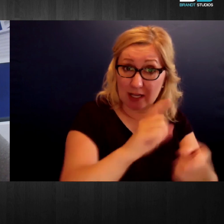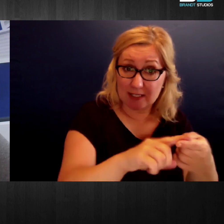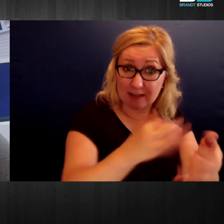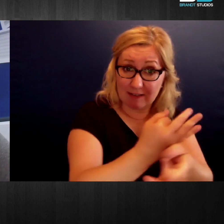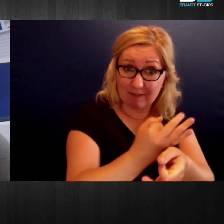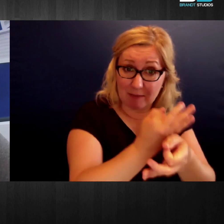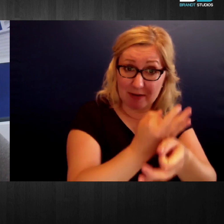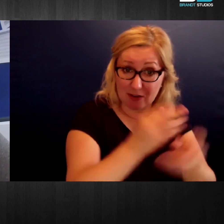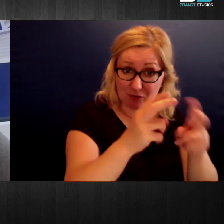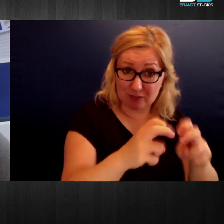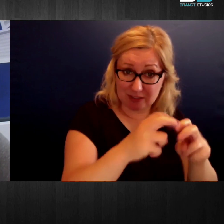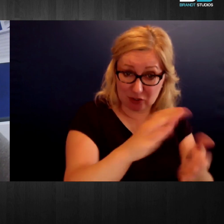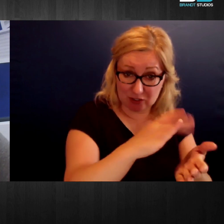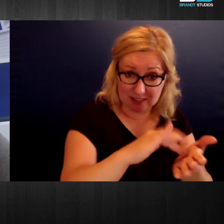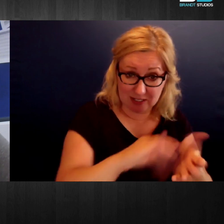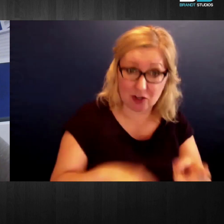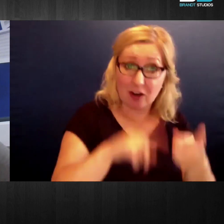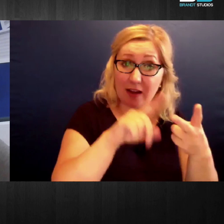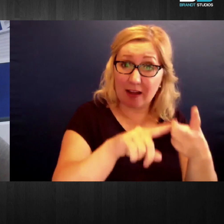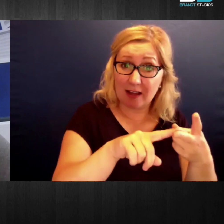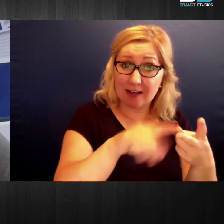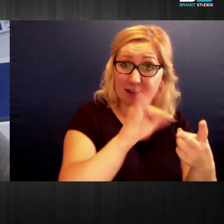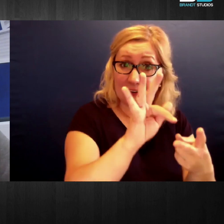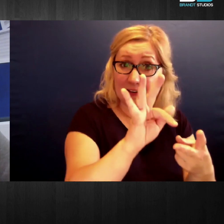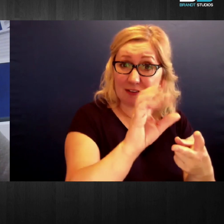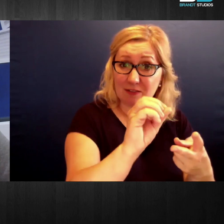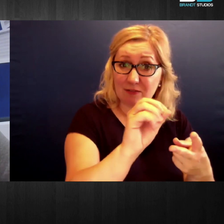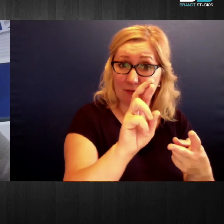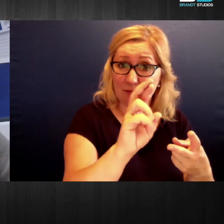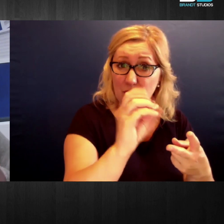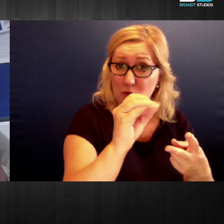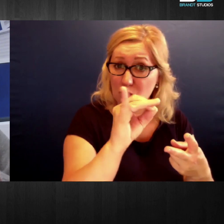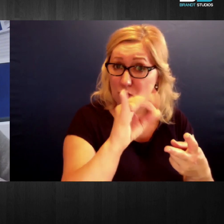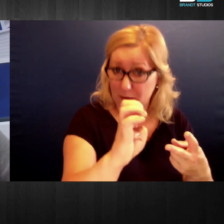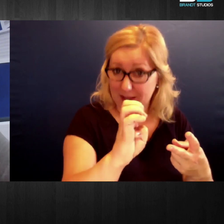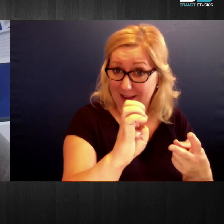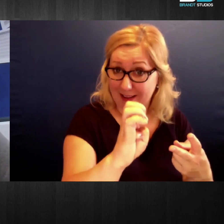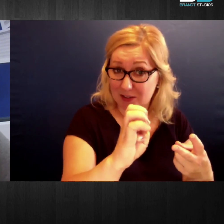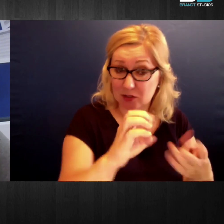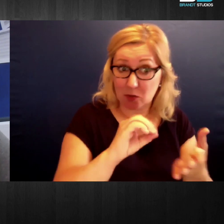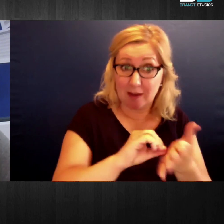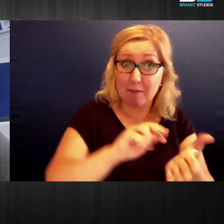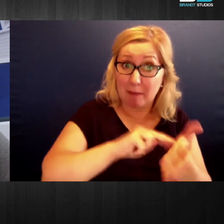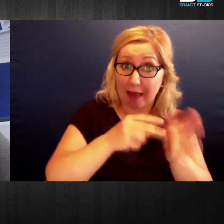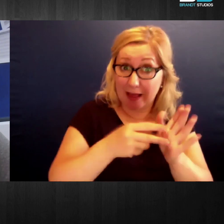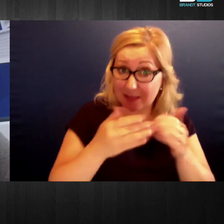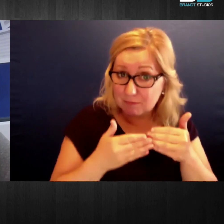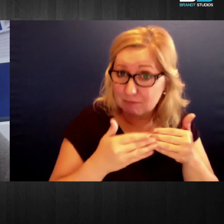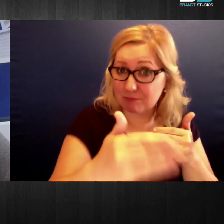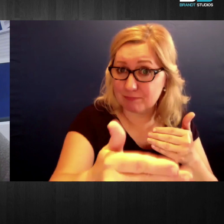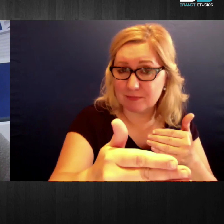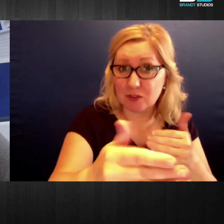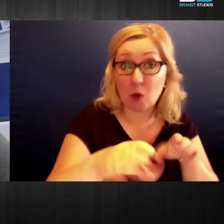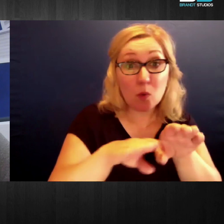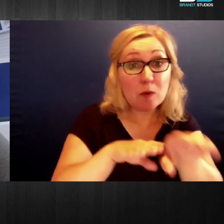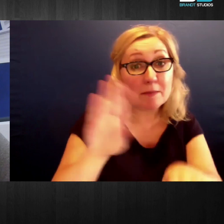do, to with along with Bernadine, and to have these sites and to go along to